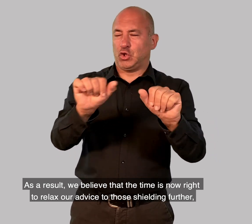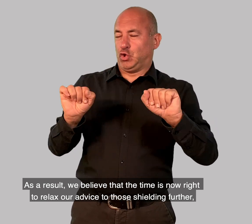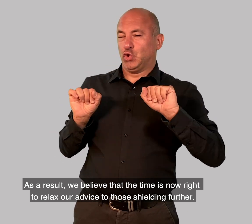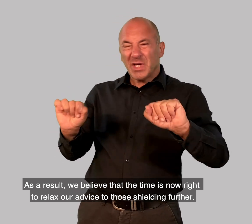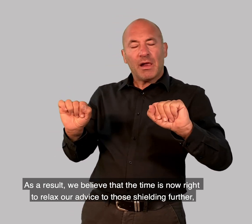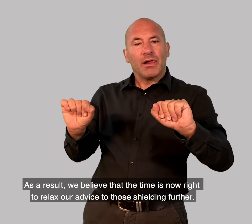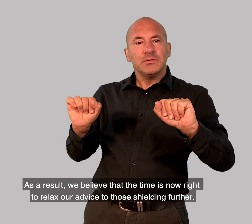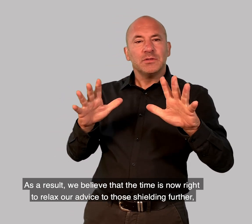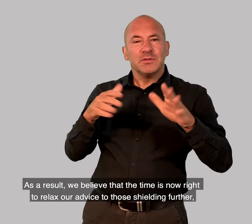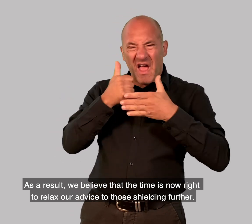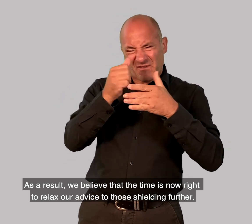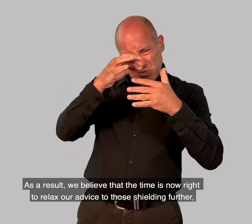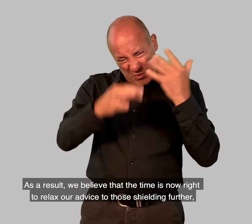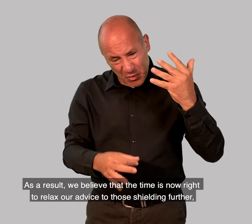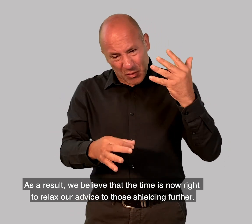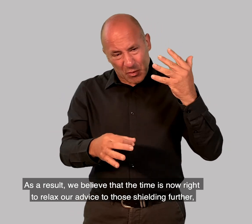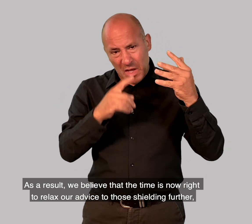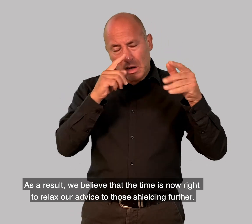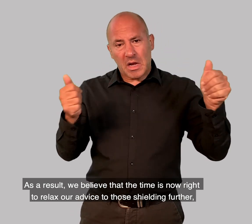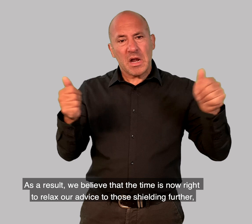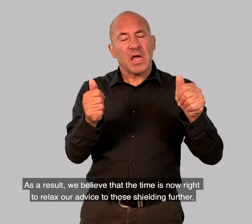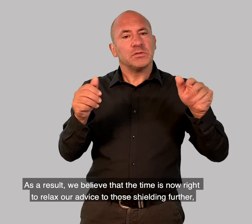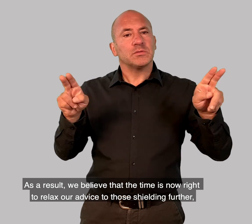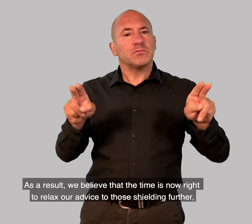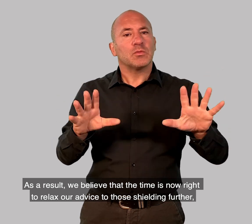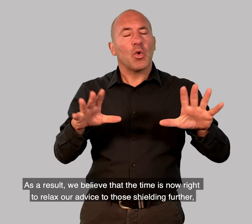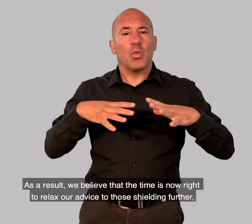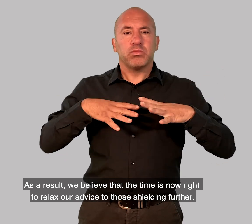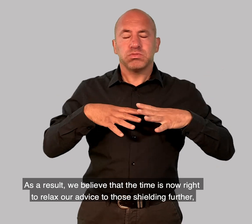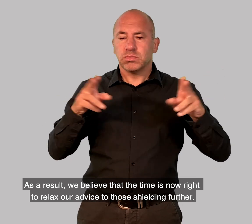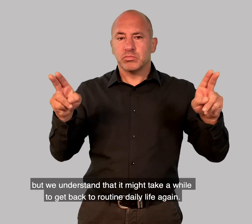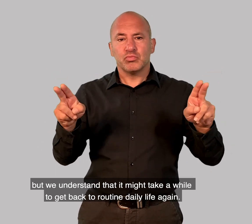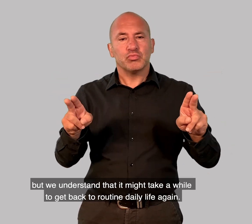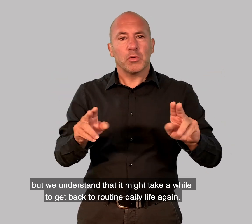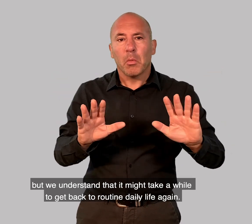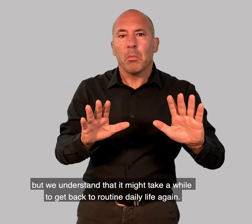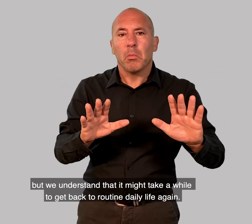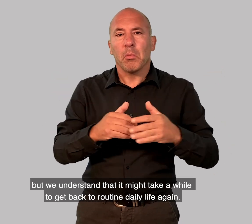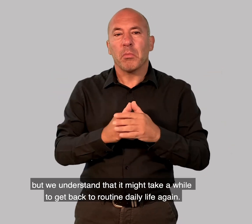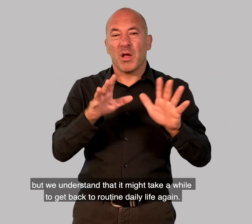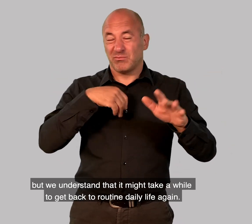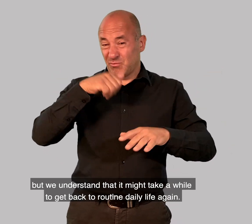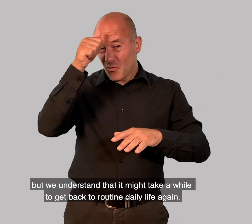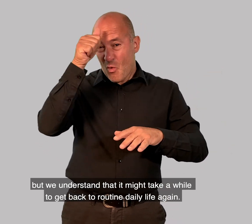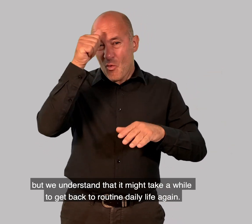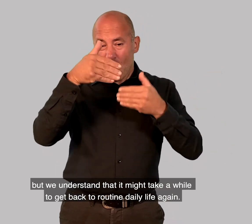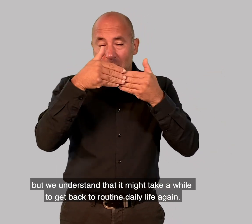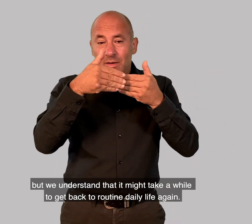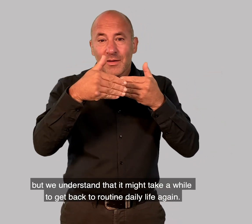As a result, we believe that the time is now right to relax our advice to those shielding further,